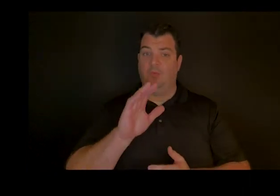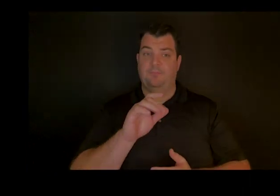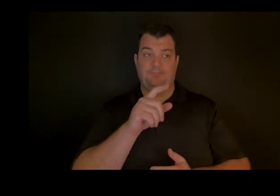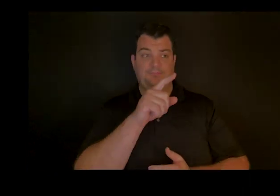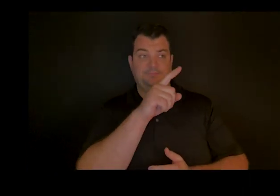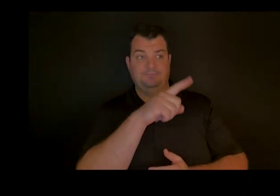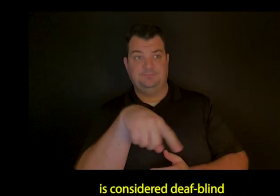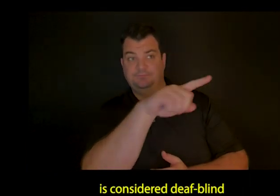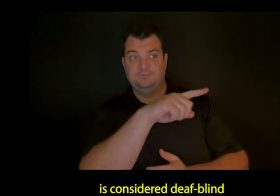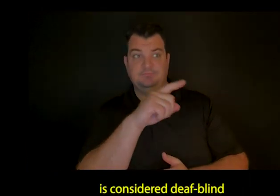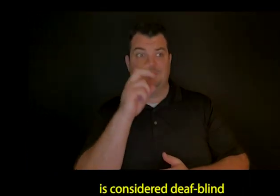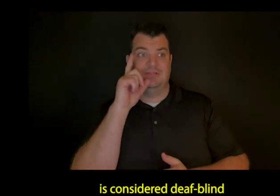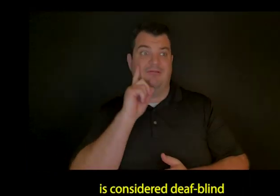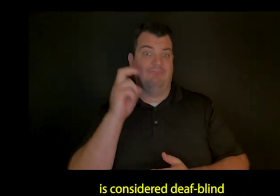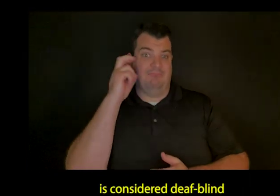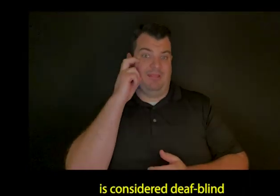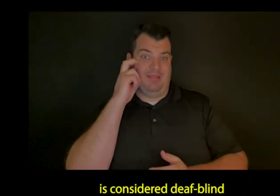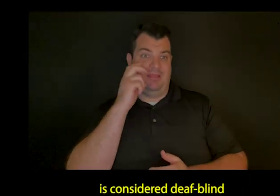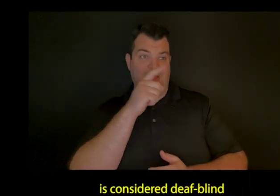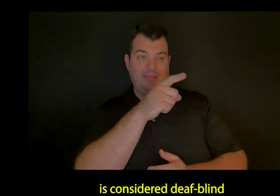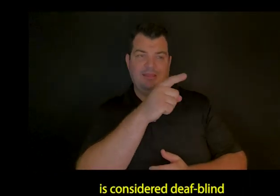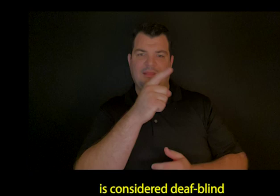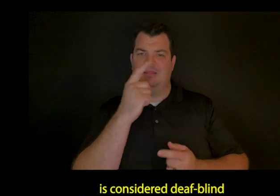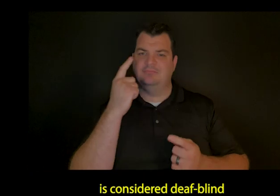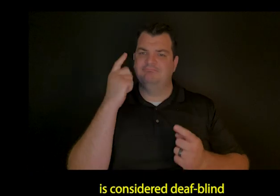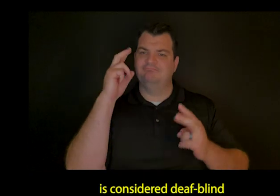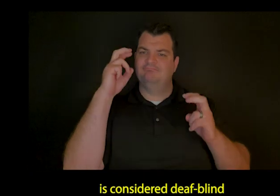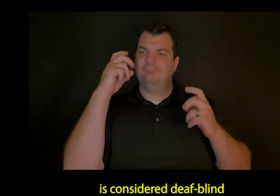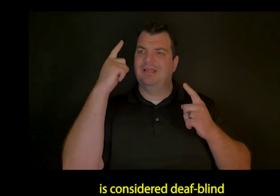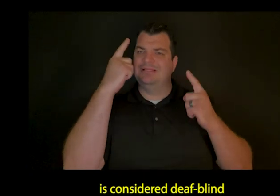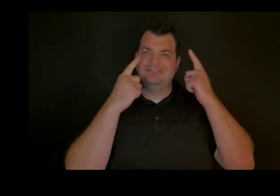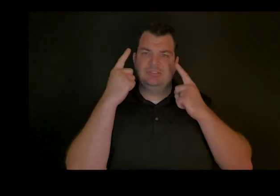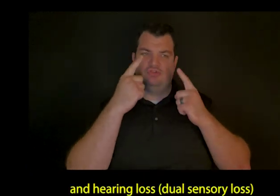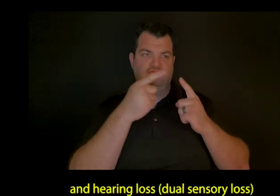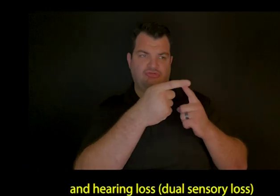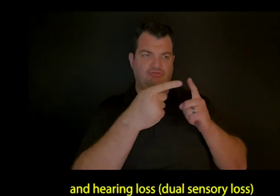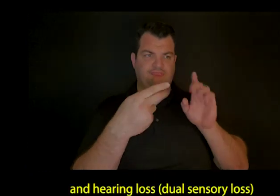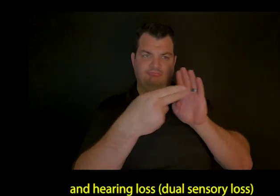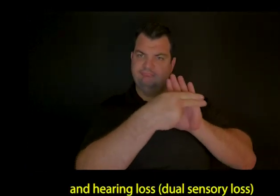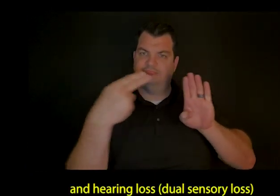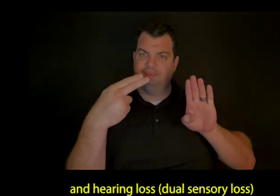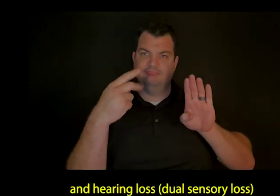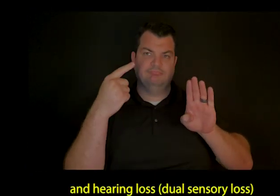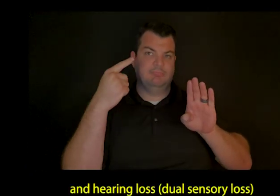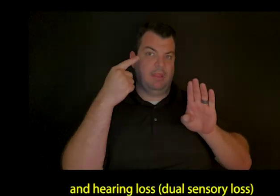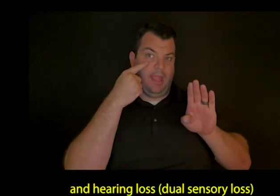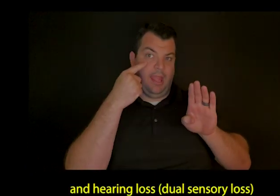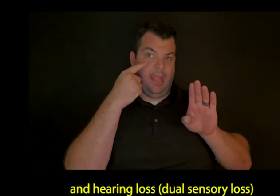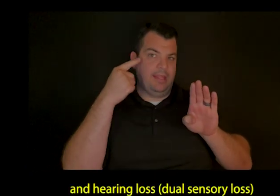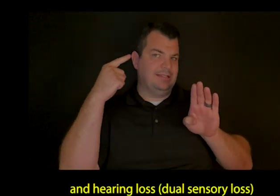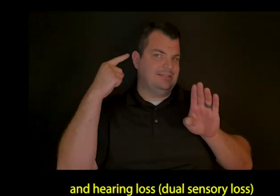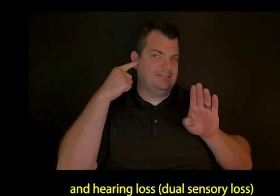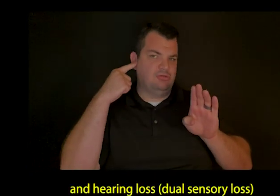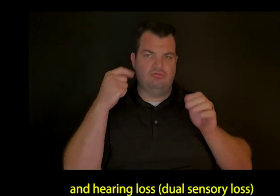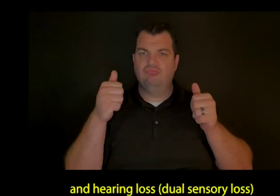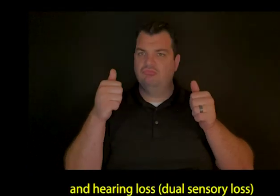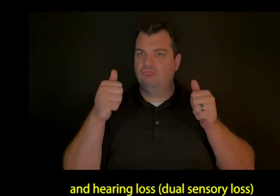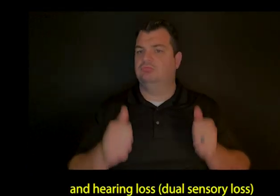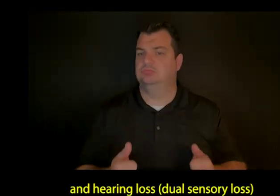An individual is considered deafblind when that person has both vision and hearing loss, dual sensory loss, or has